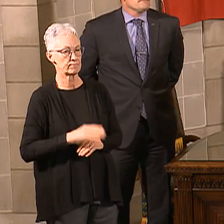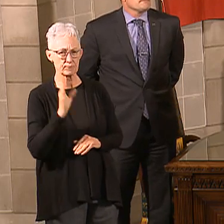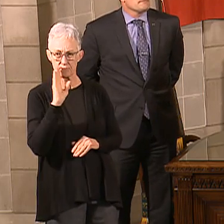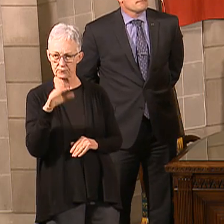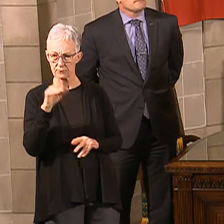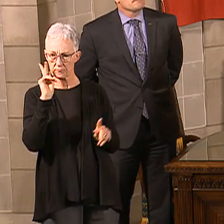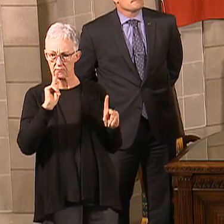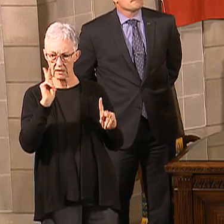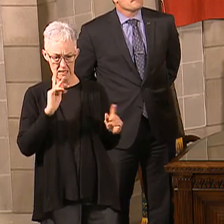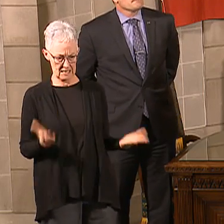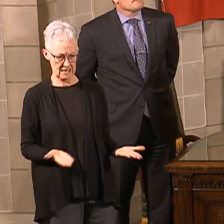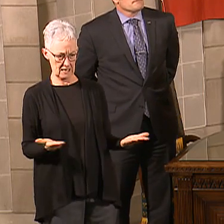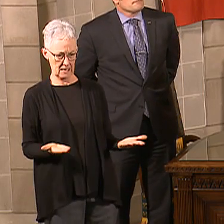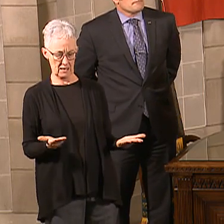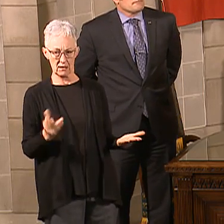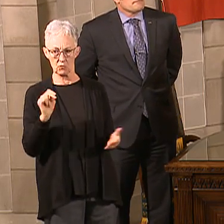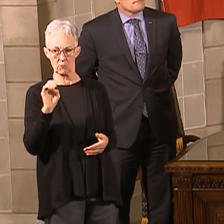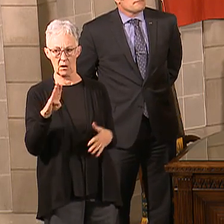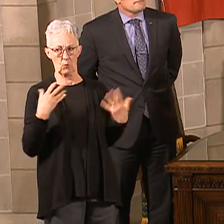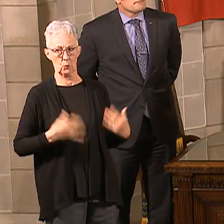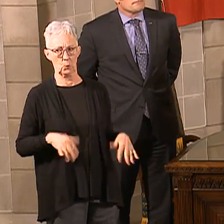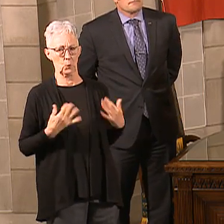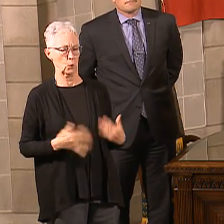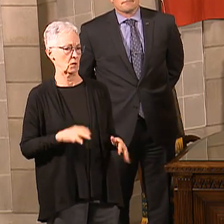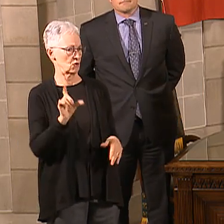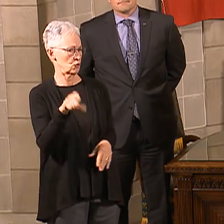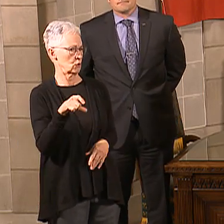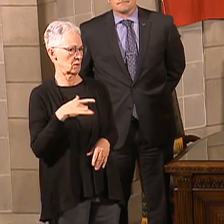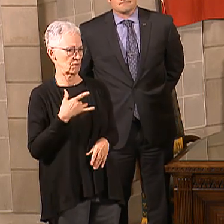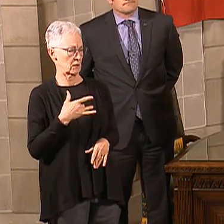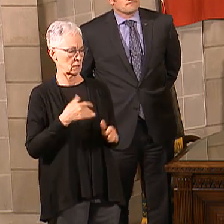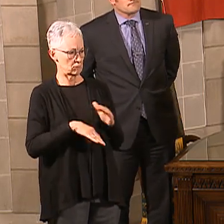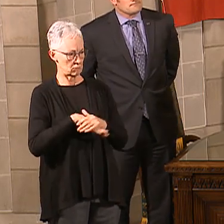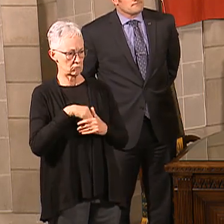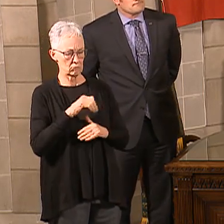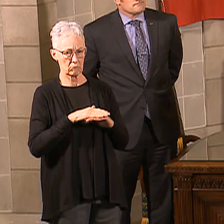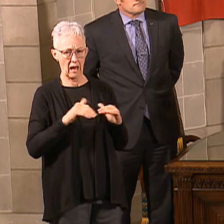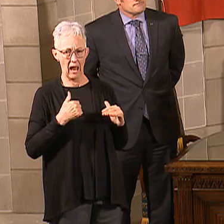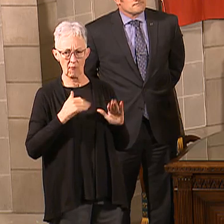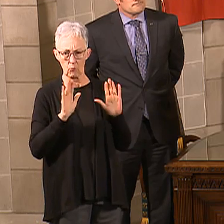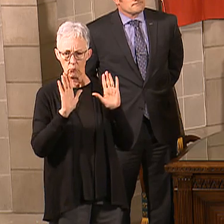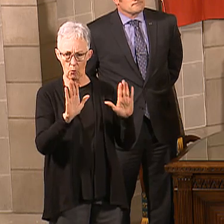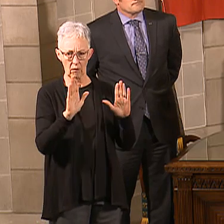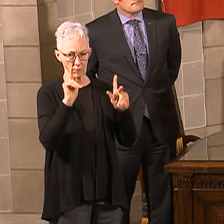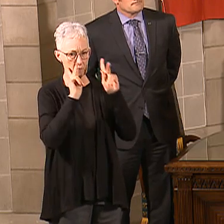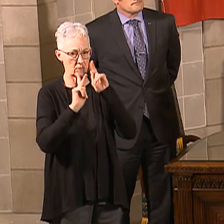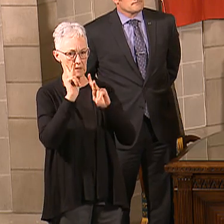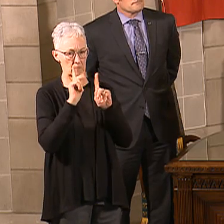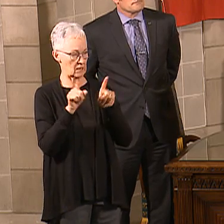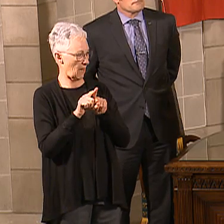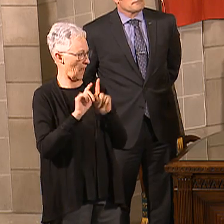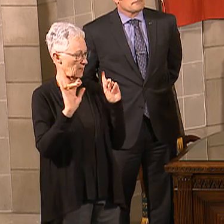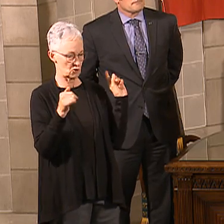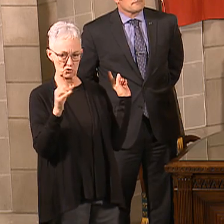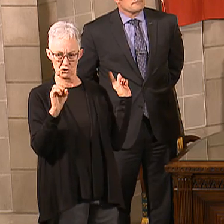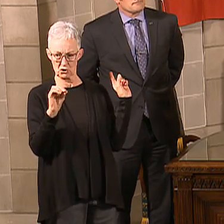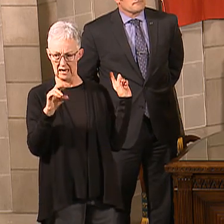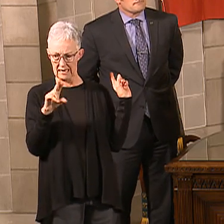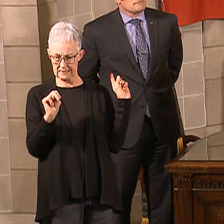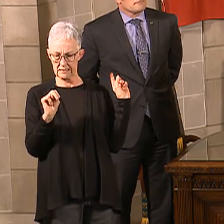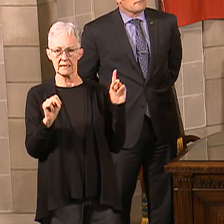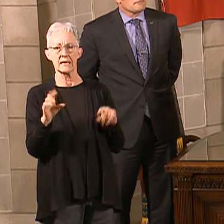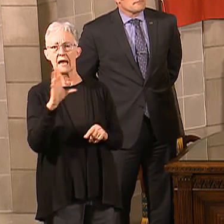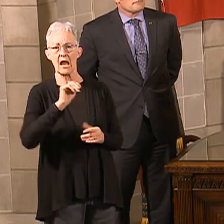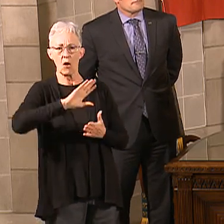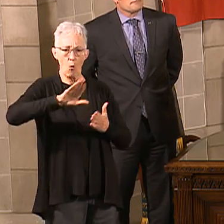Nebraska can feel very comfortable that there are great people like Jason who's our Chief Human Resources Officer, and